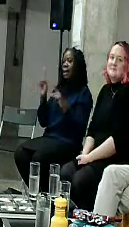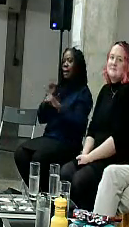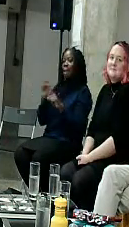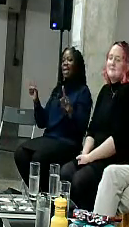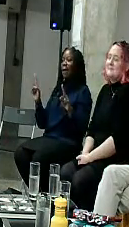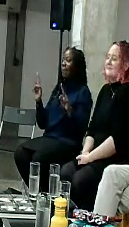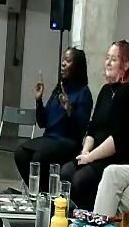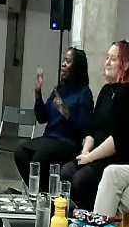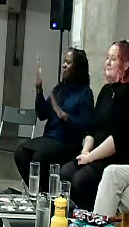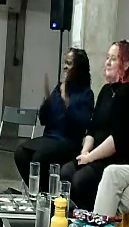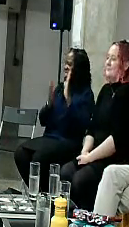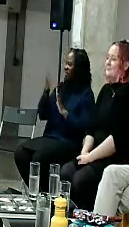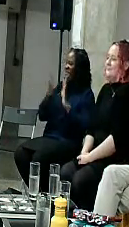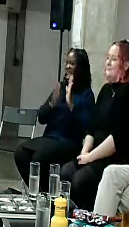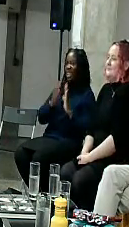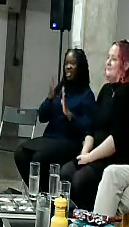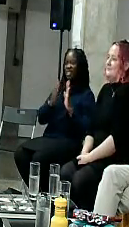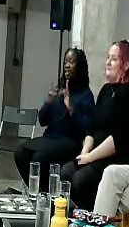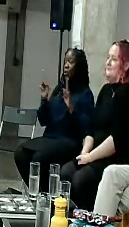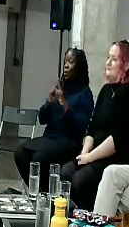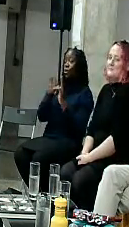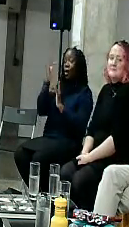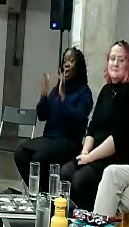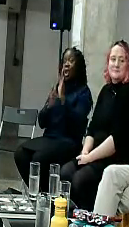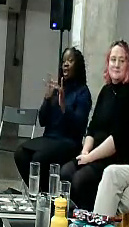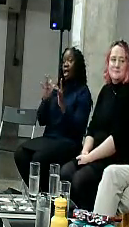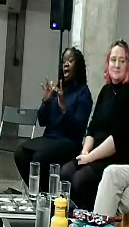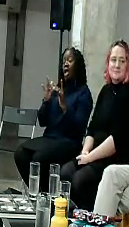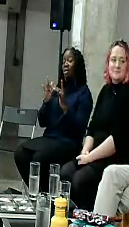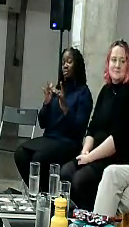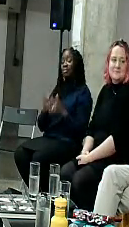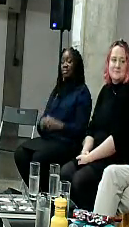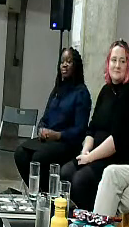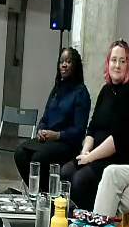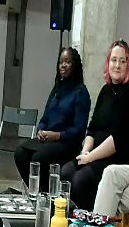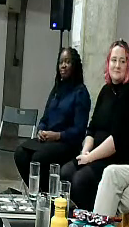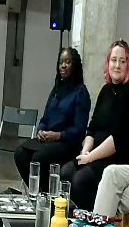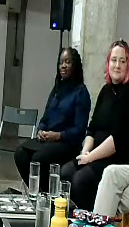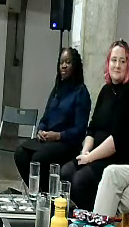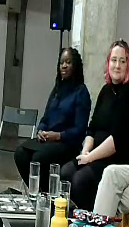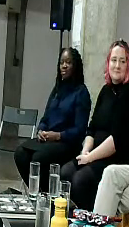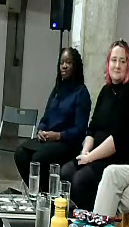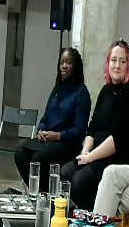in person and those online. Yeah.